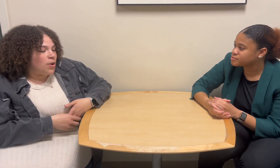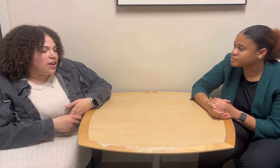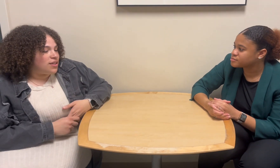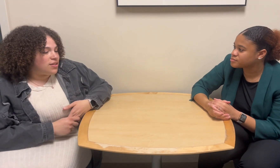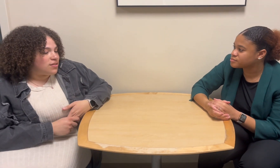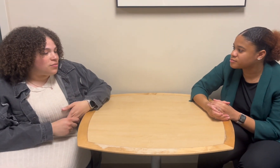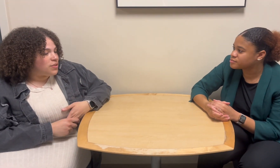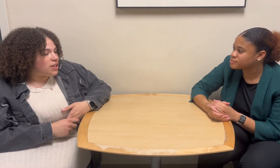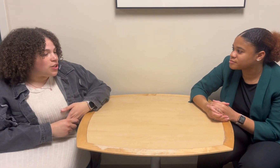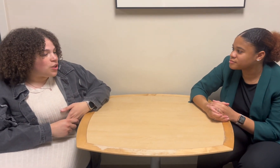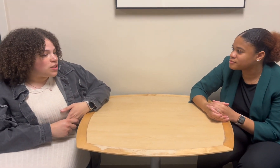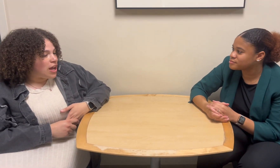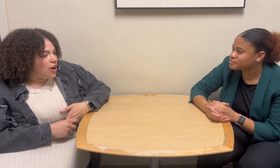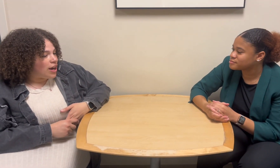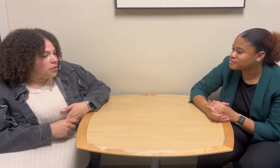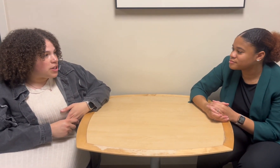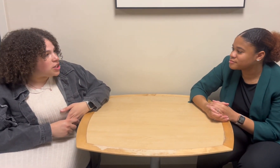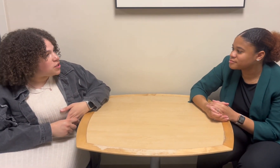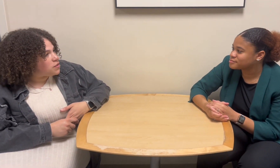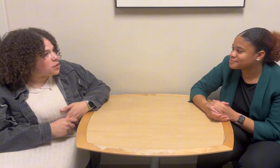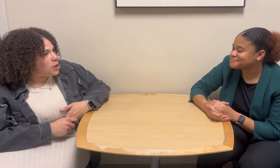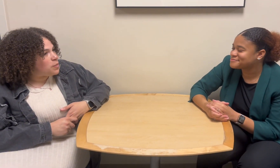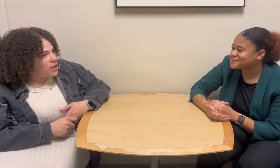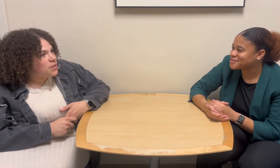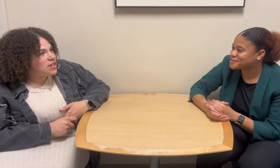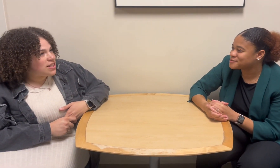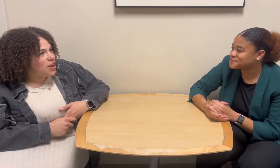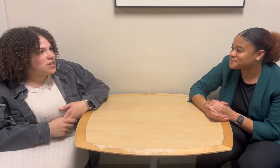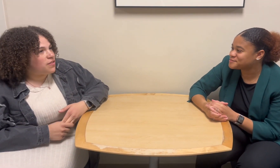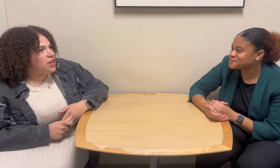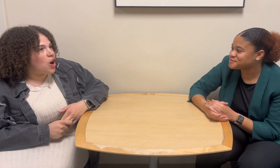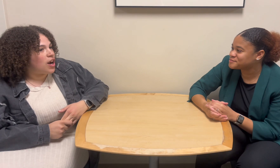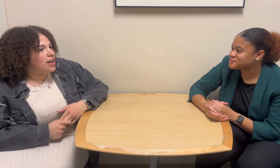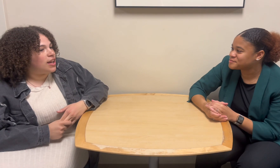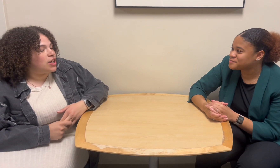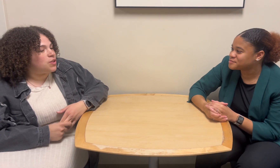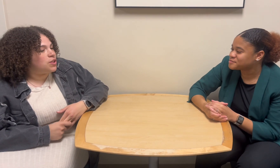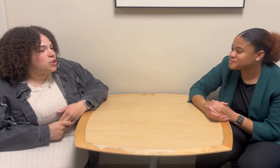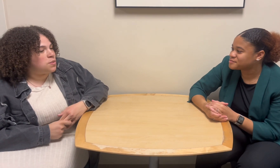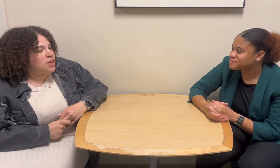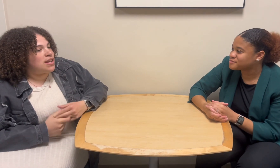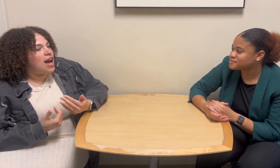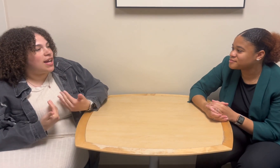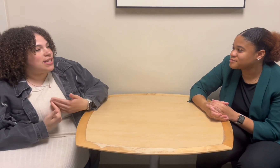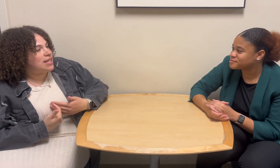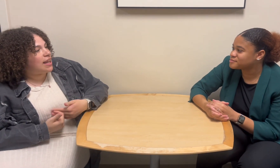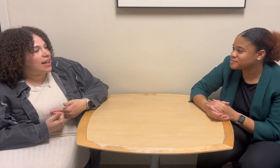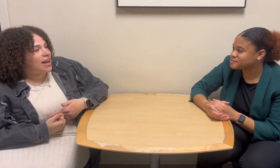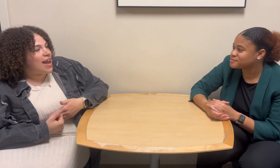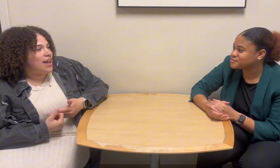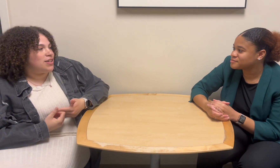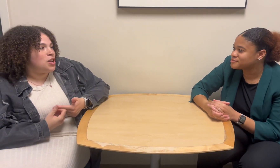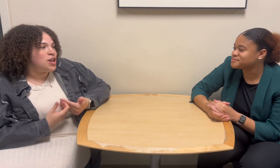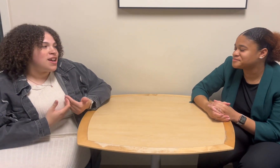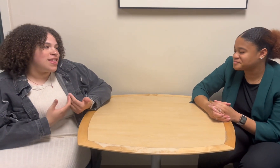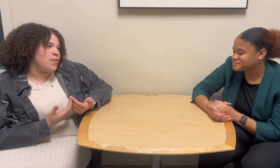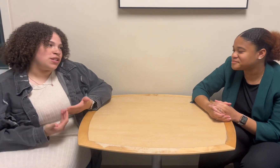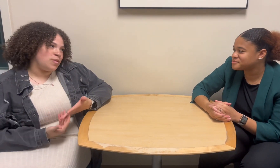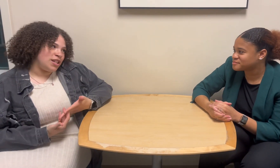bond is really close now, and I wouldn't change it for the world. But it was definitely hard getting used to, just because I like singing, and that was something that